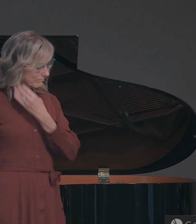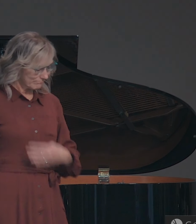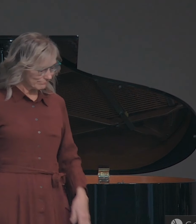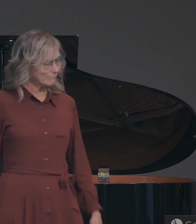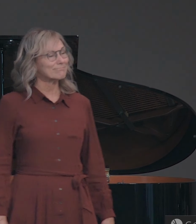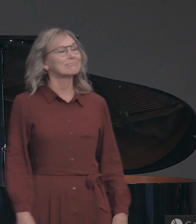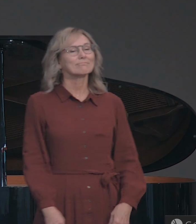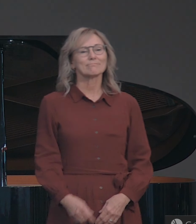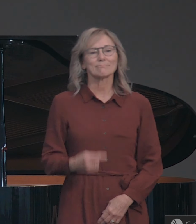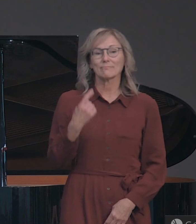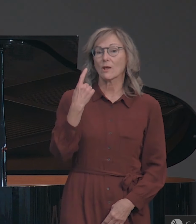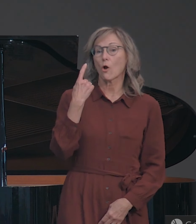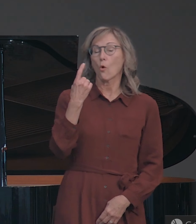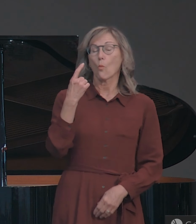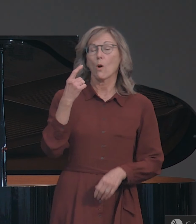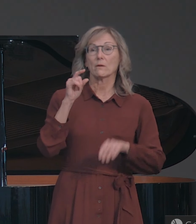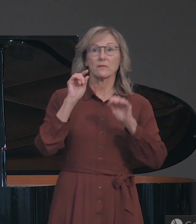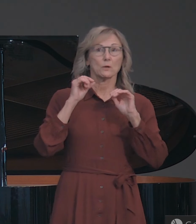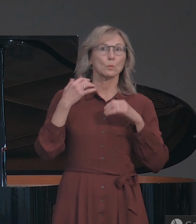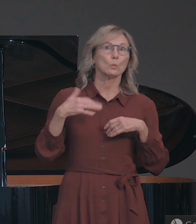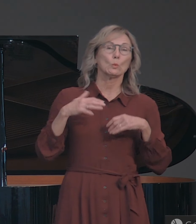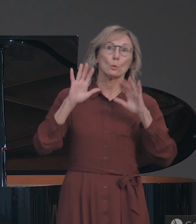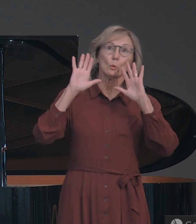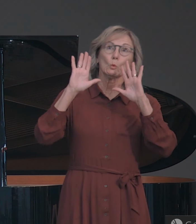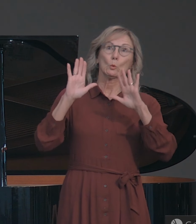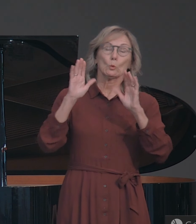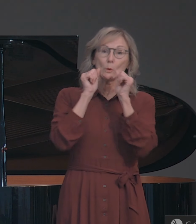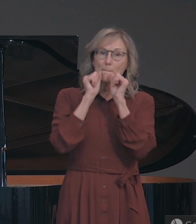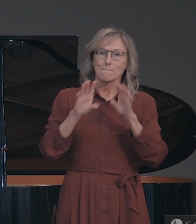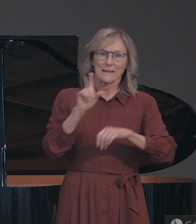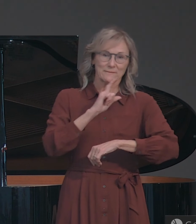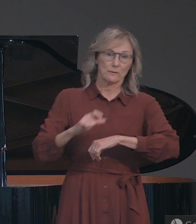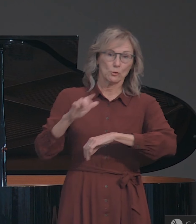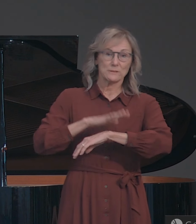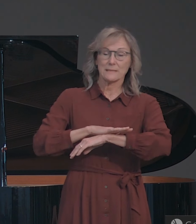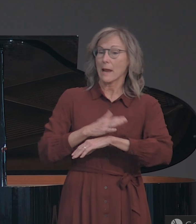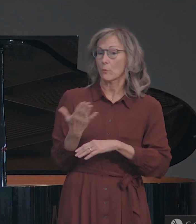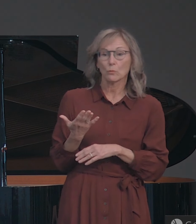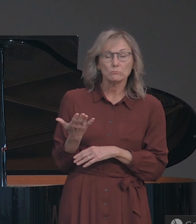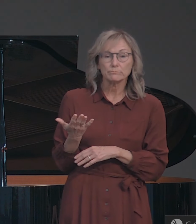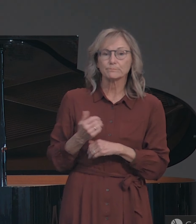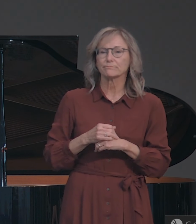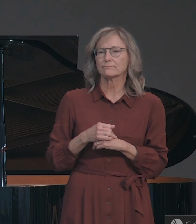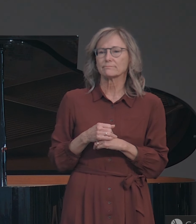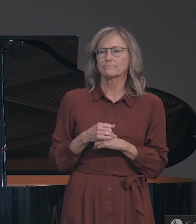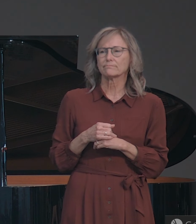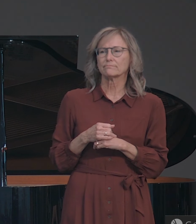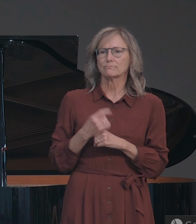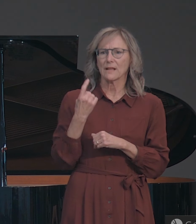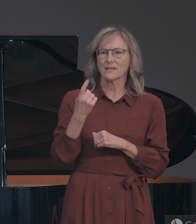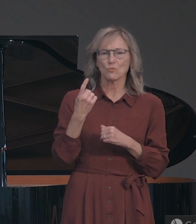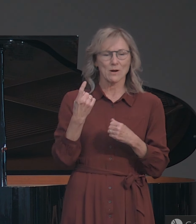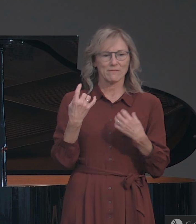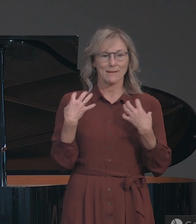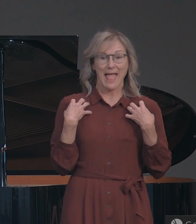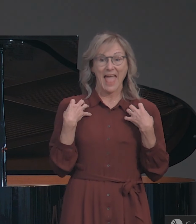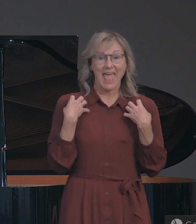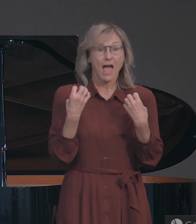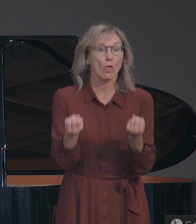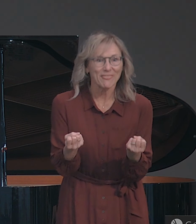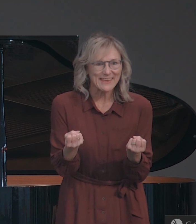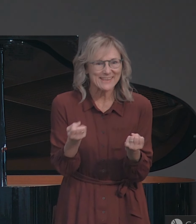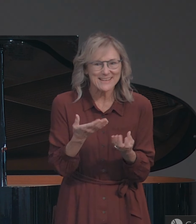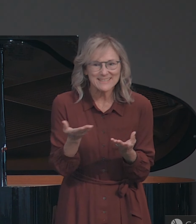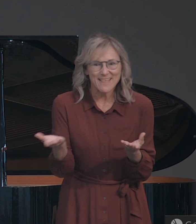One of the greatest blessings of the Lord's Supper each week is that it is one of the healthiest things that we can do as a